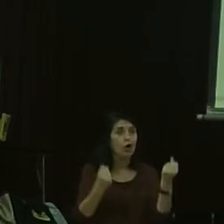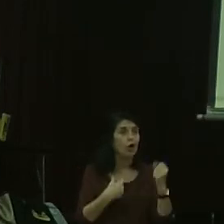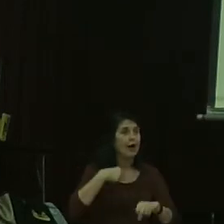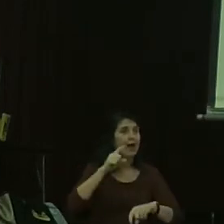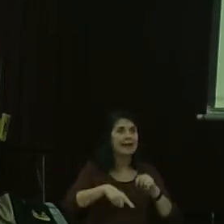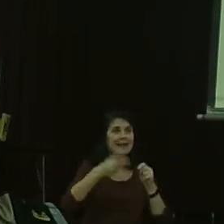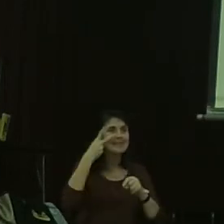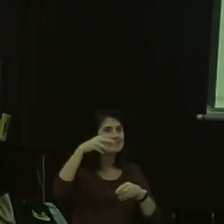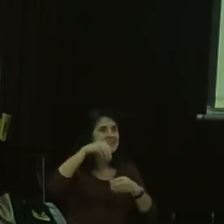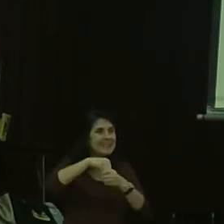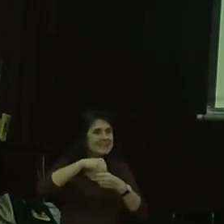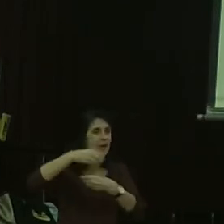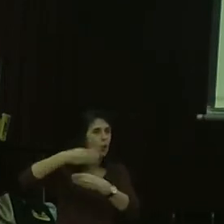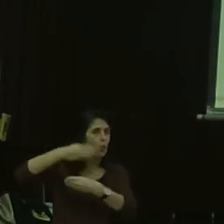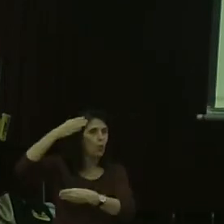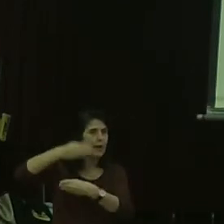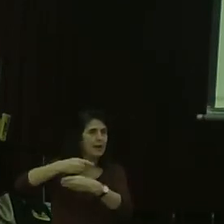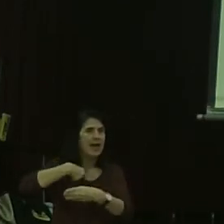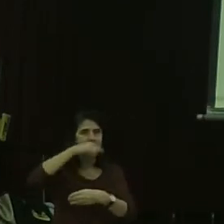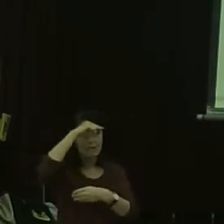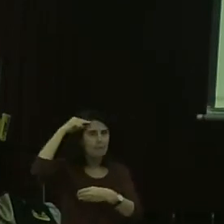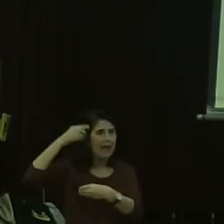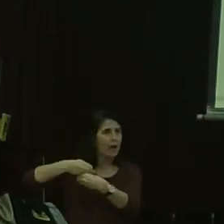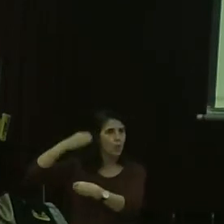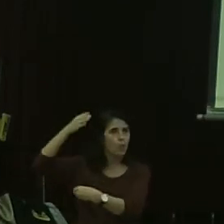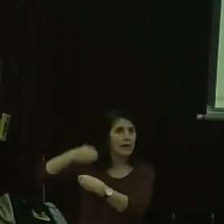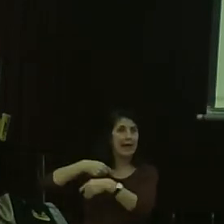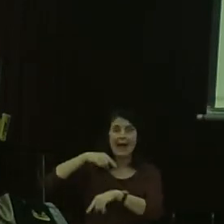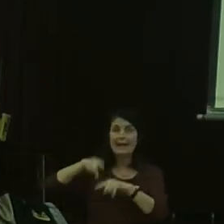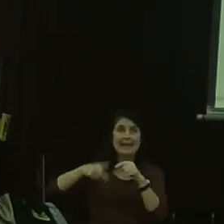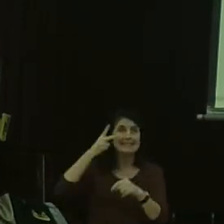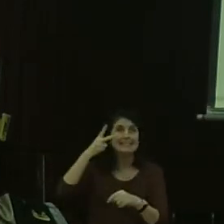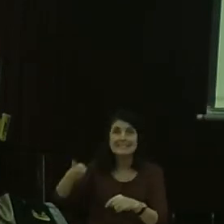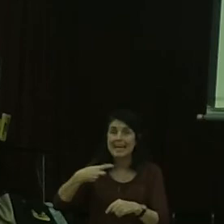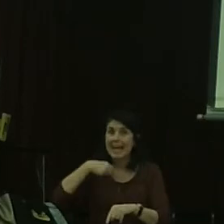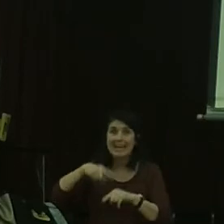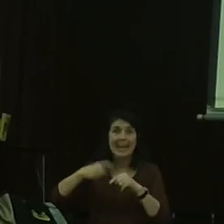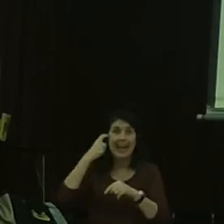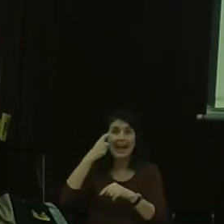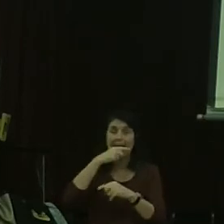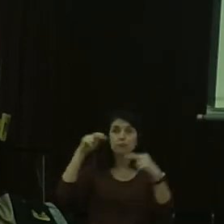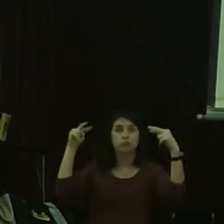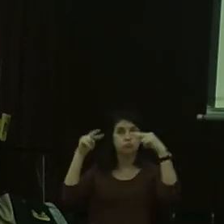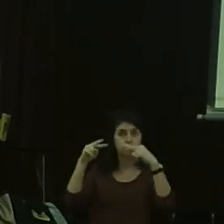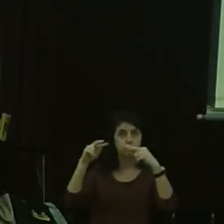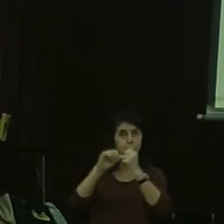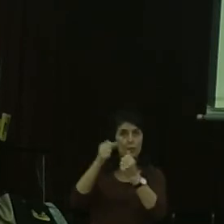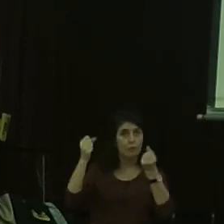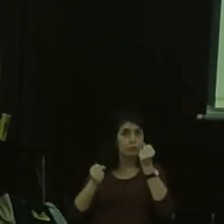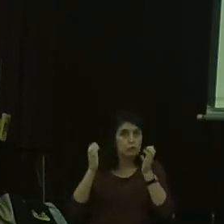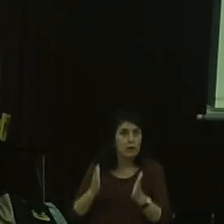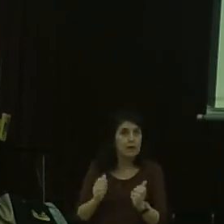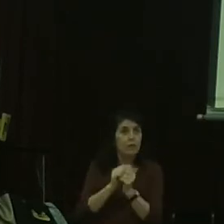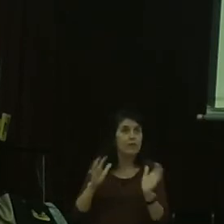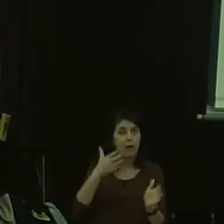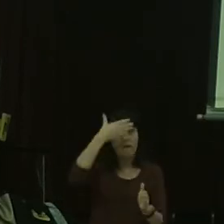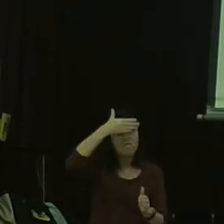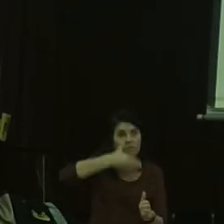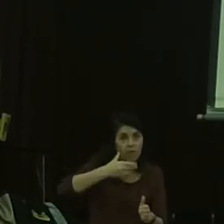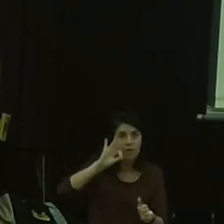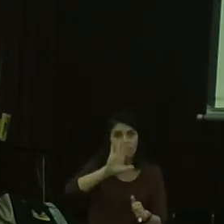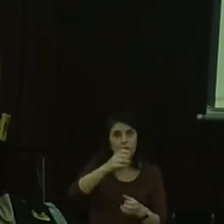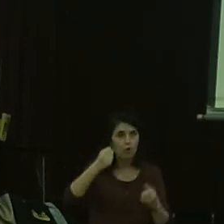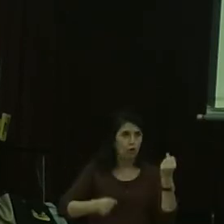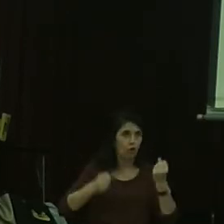see into the windows. They have the black window. I cannot make eye contact with them without walking in front of